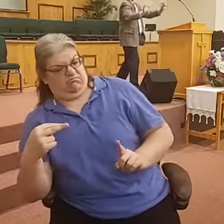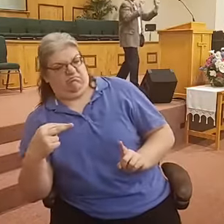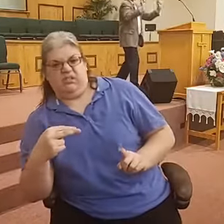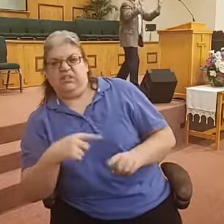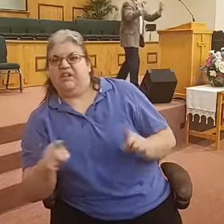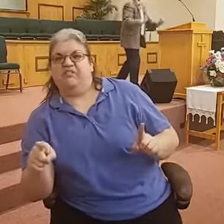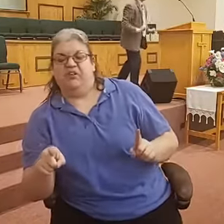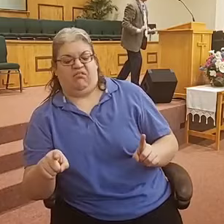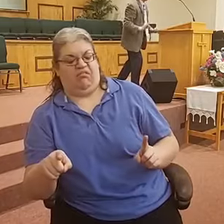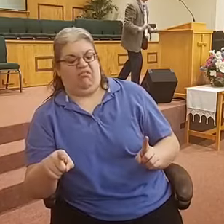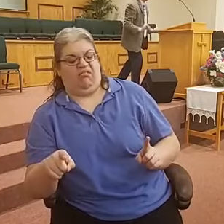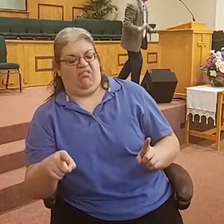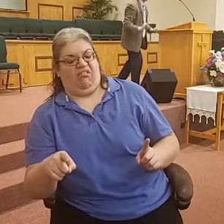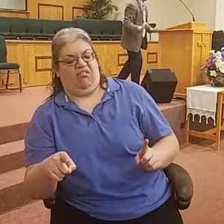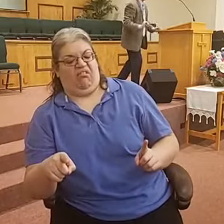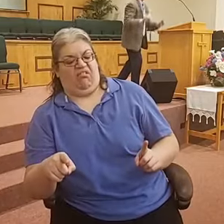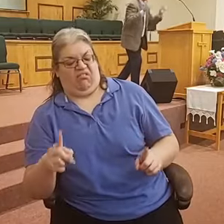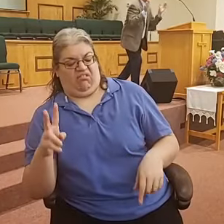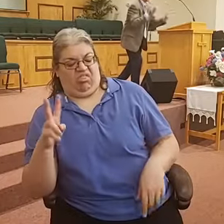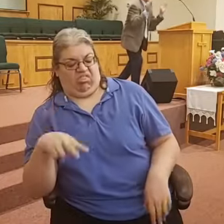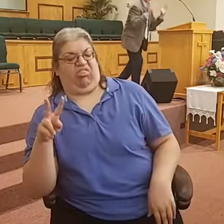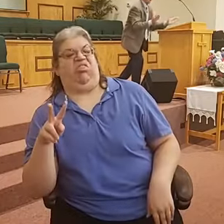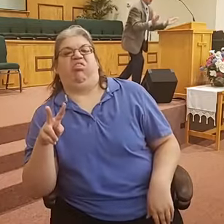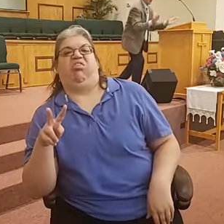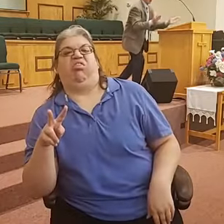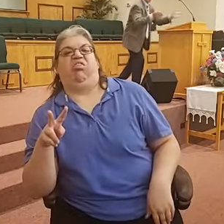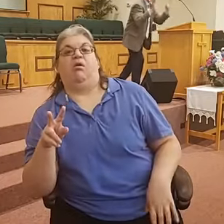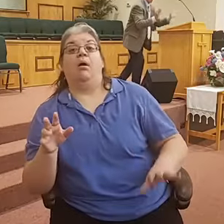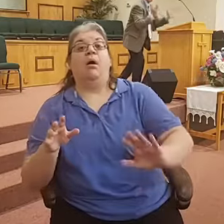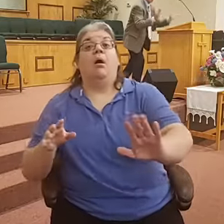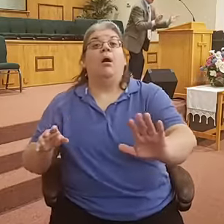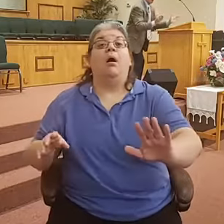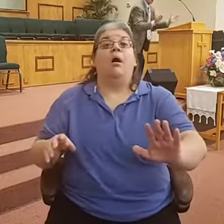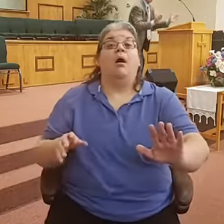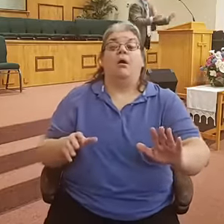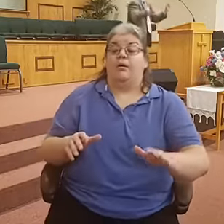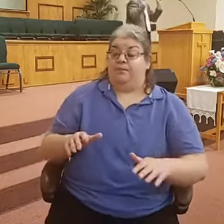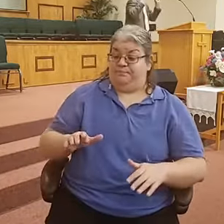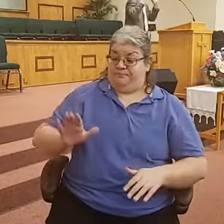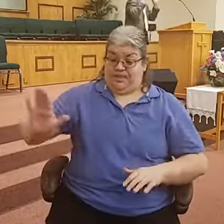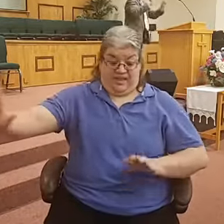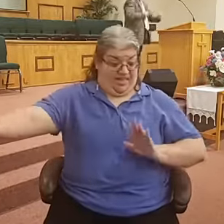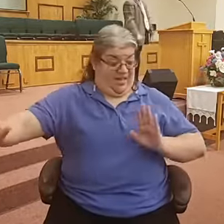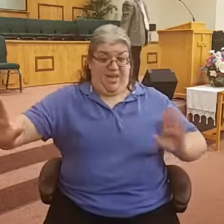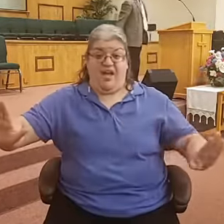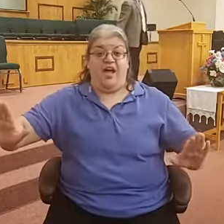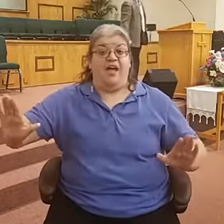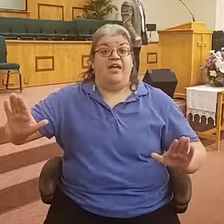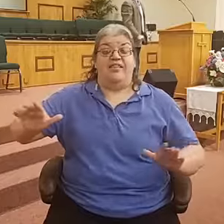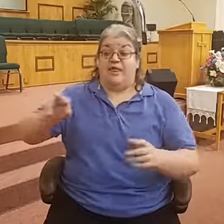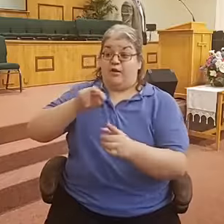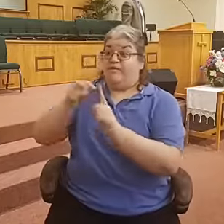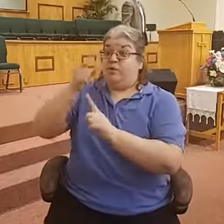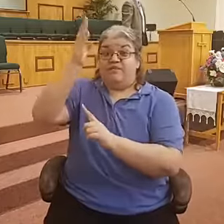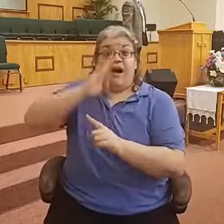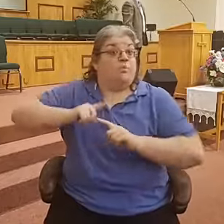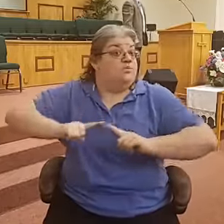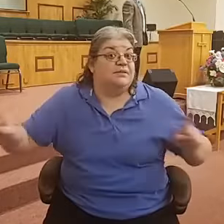way, you know what affects their thinking? Their view of God, their walk with God. And that's who affects your thinking as